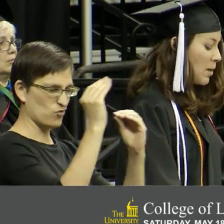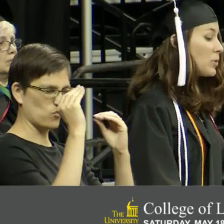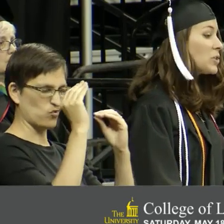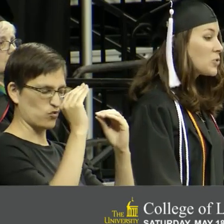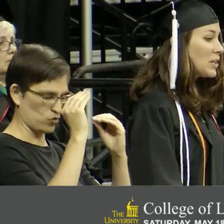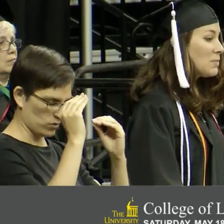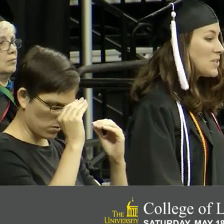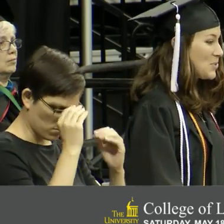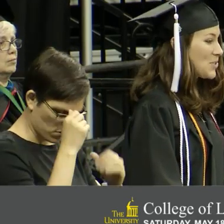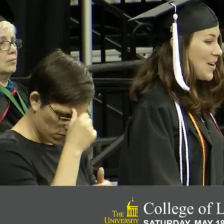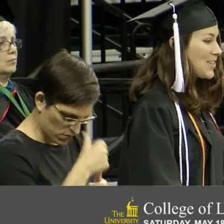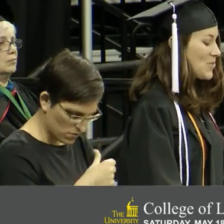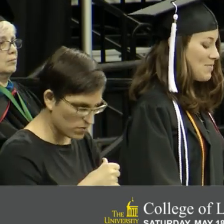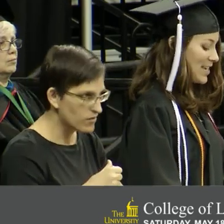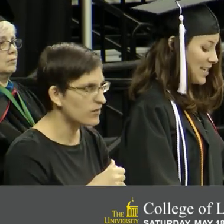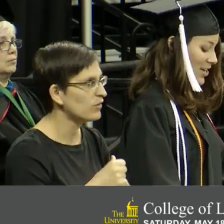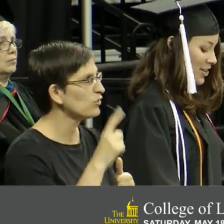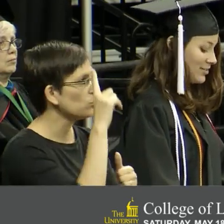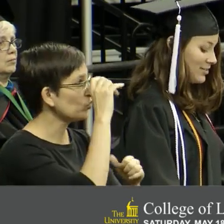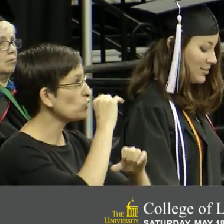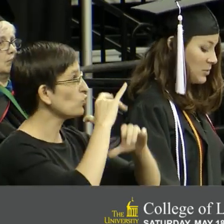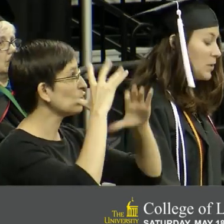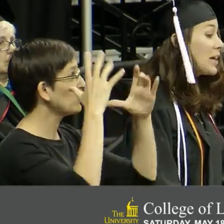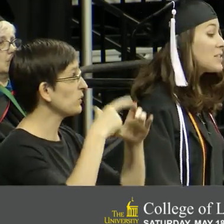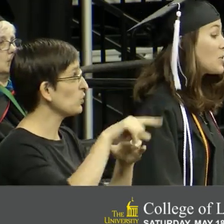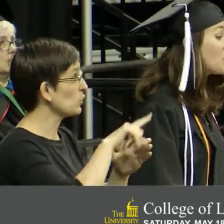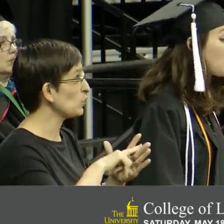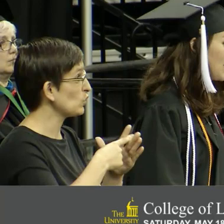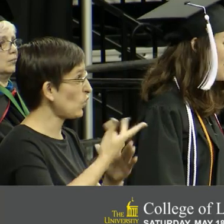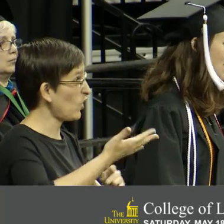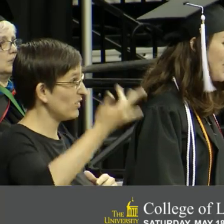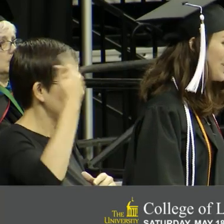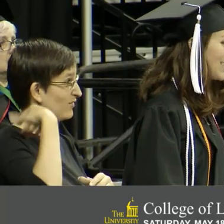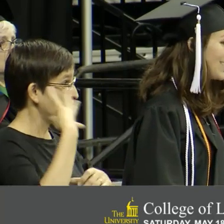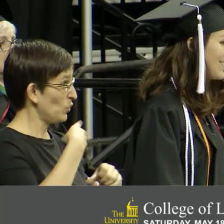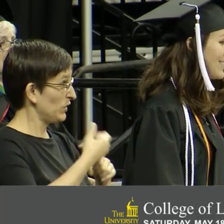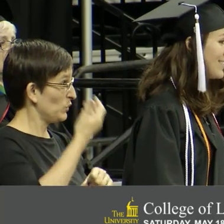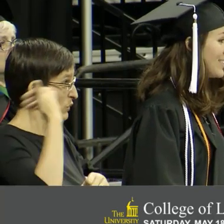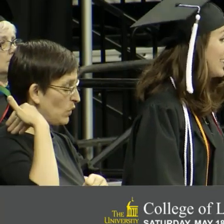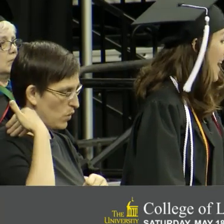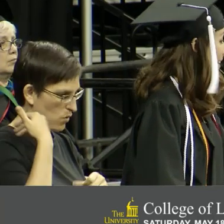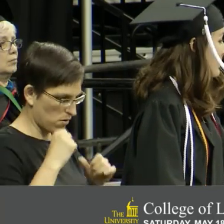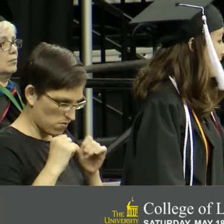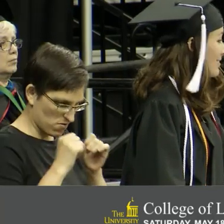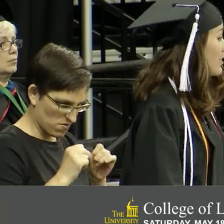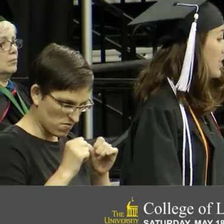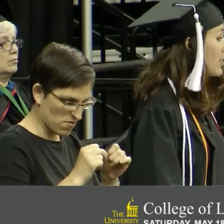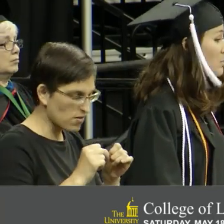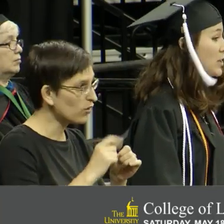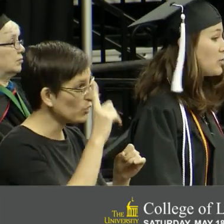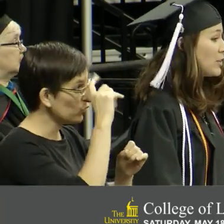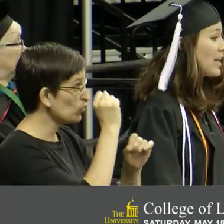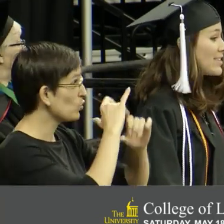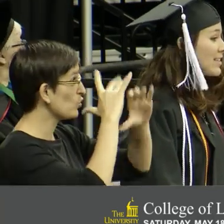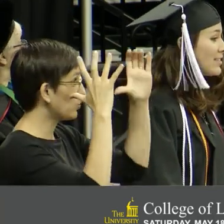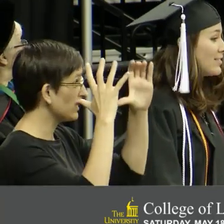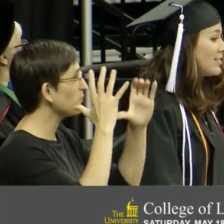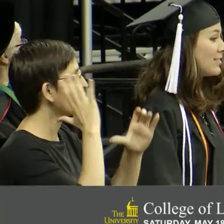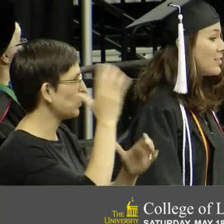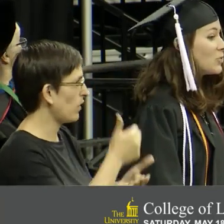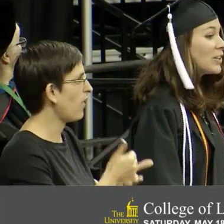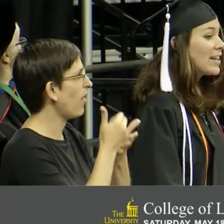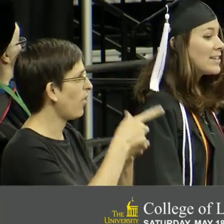and remember the dreams you started dreaming here. Because those dreams of yours, yeah, they're gonna make you realize